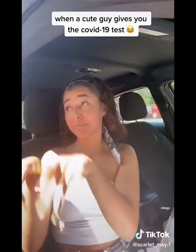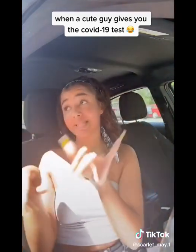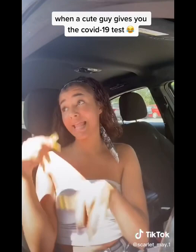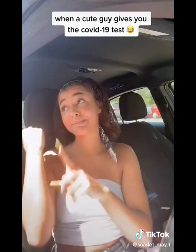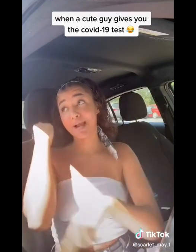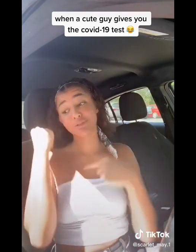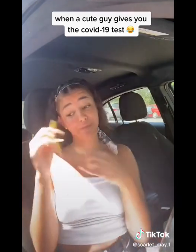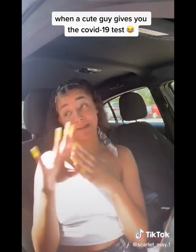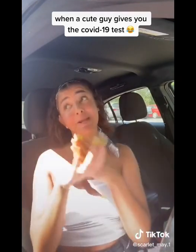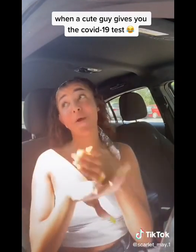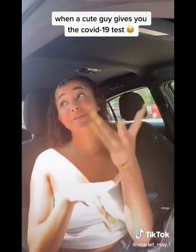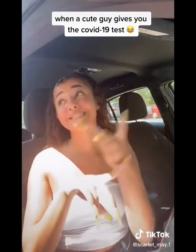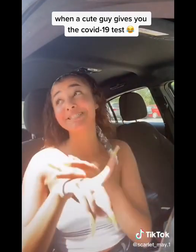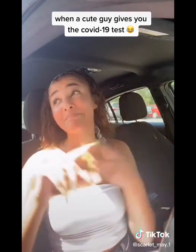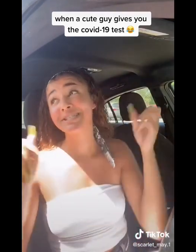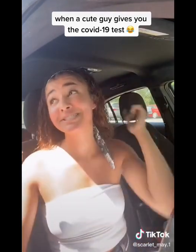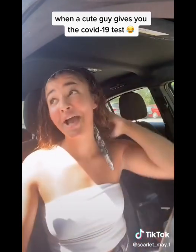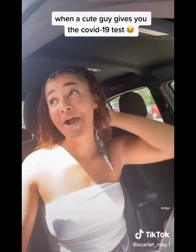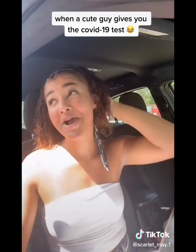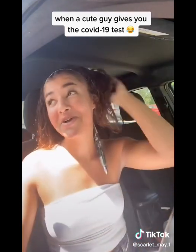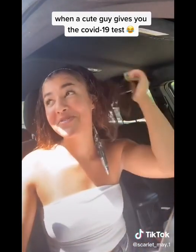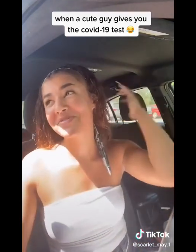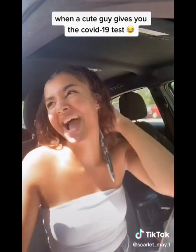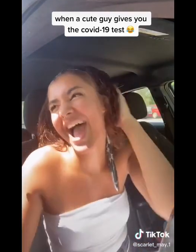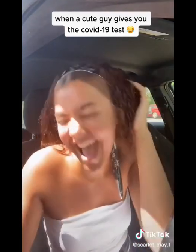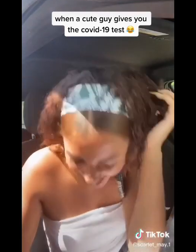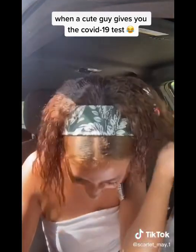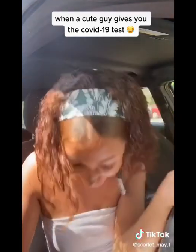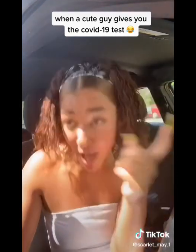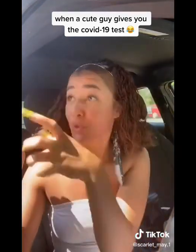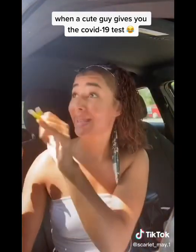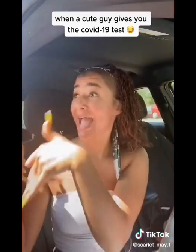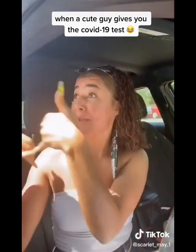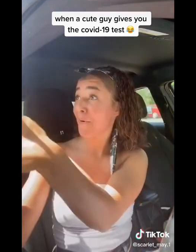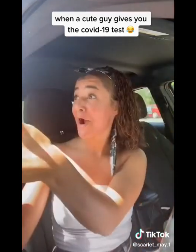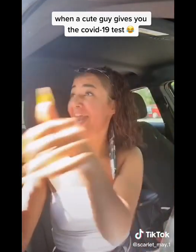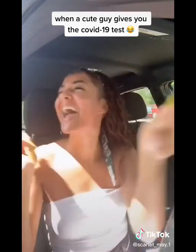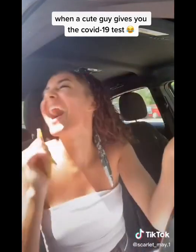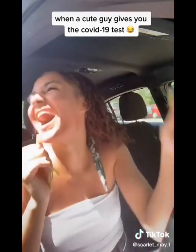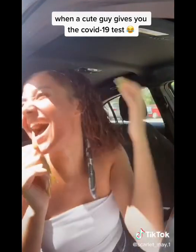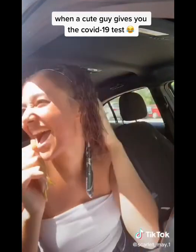penetrated me in over 6 months. So you get that award.